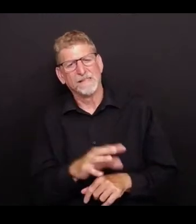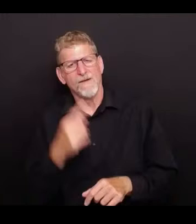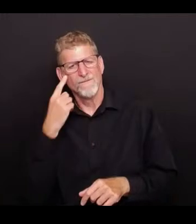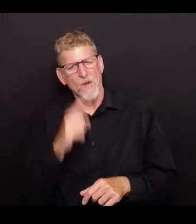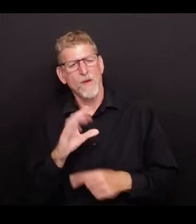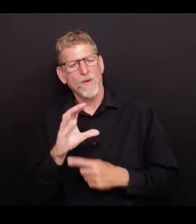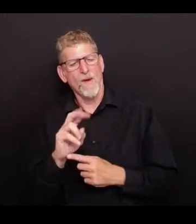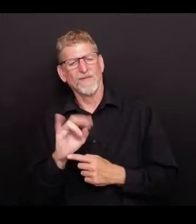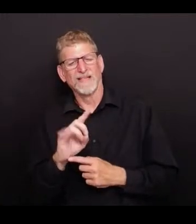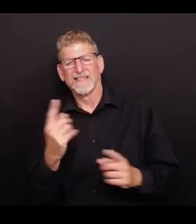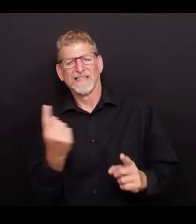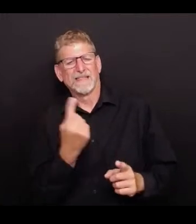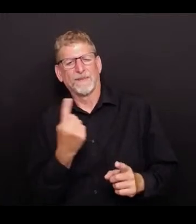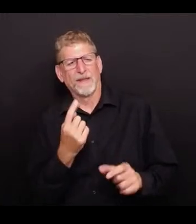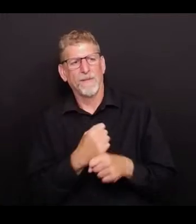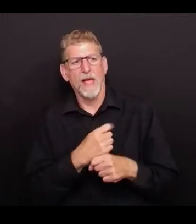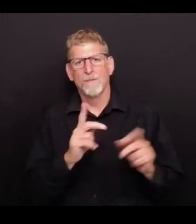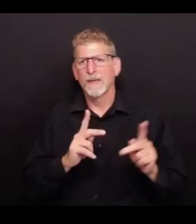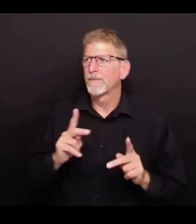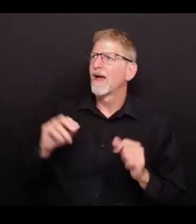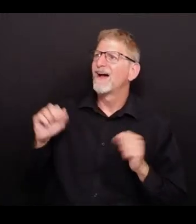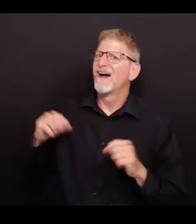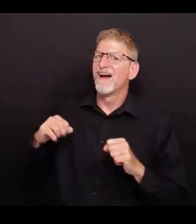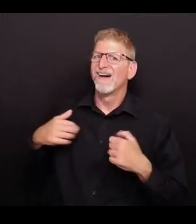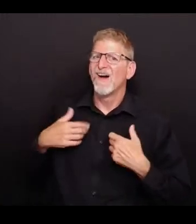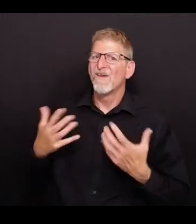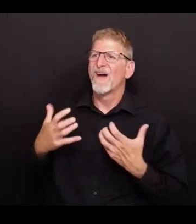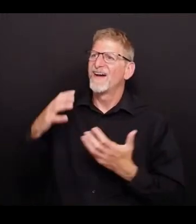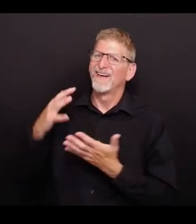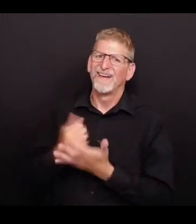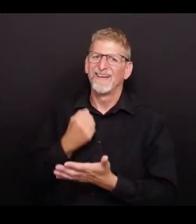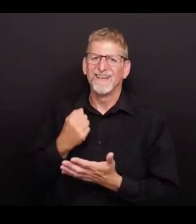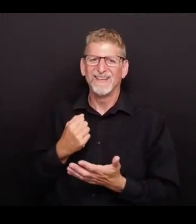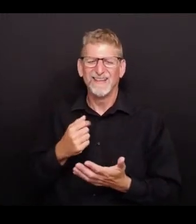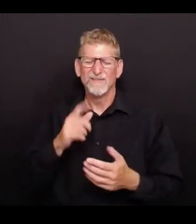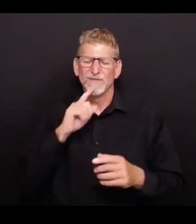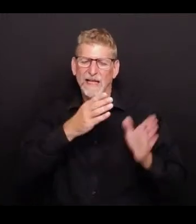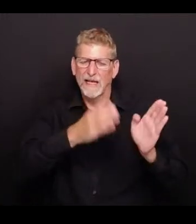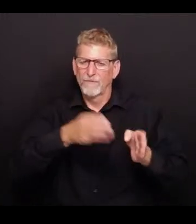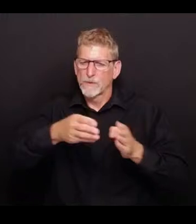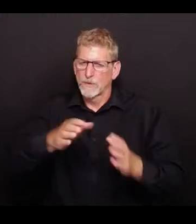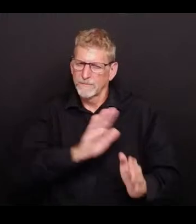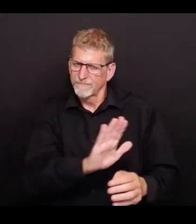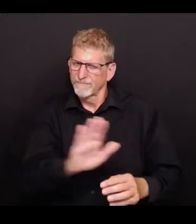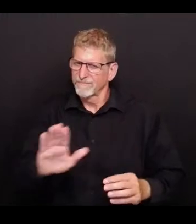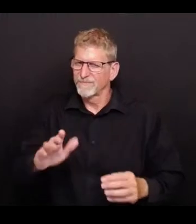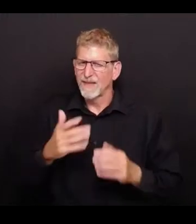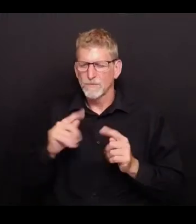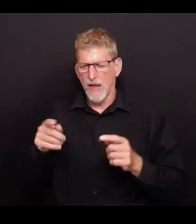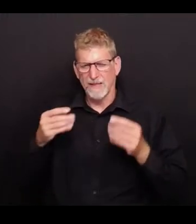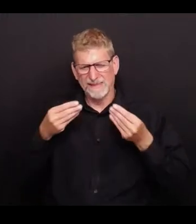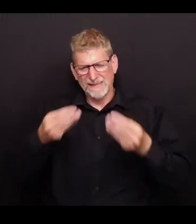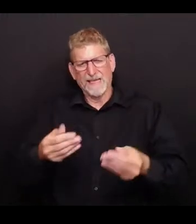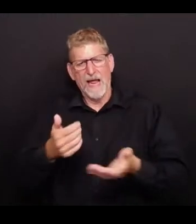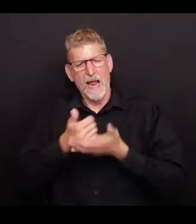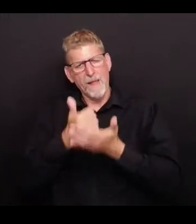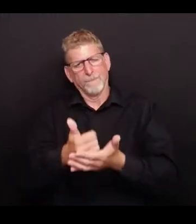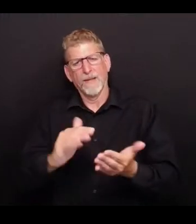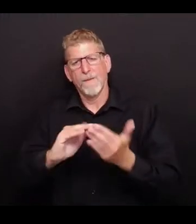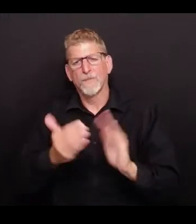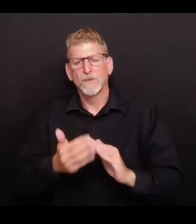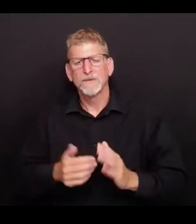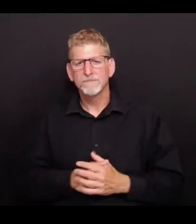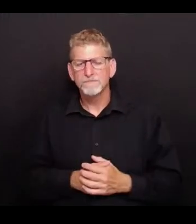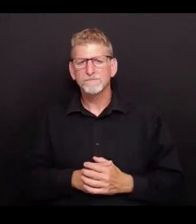here, and again, both for the individual's benefit, but for the community's benefit as well.